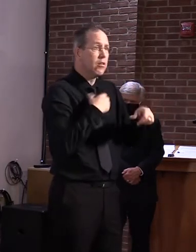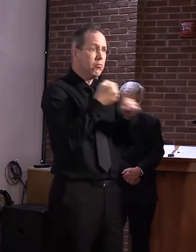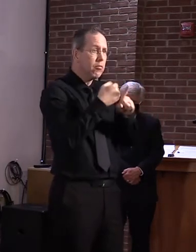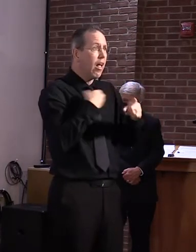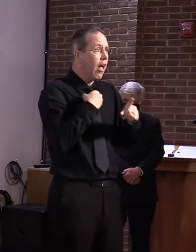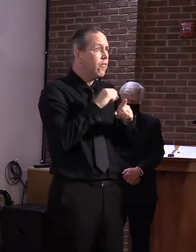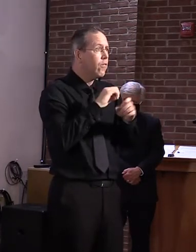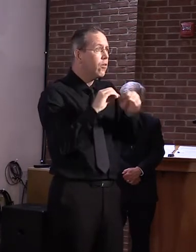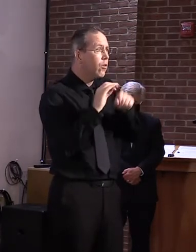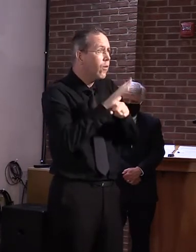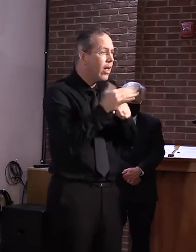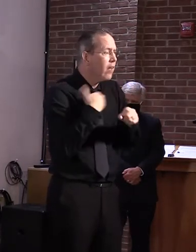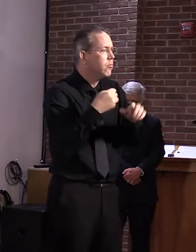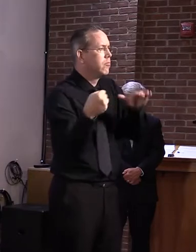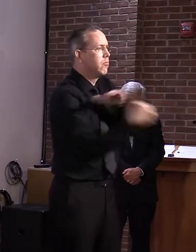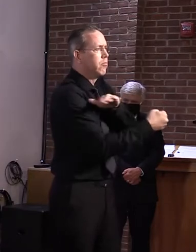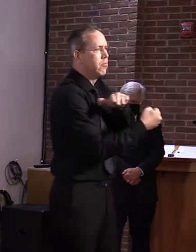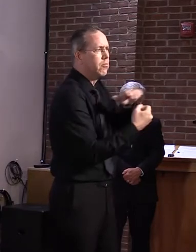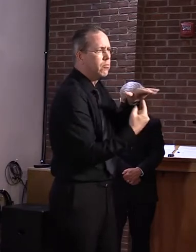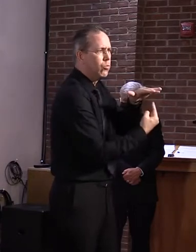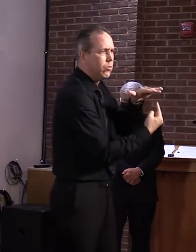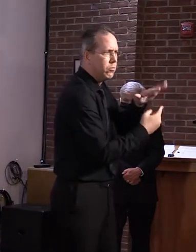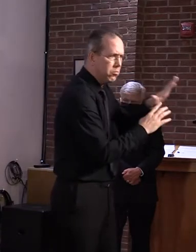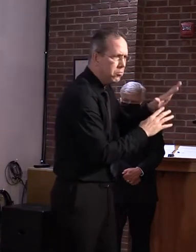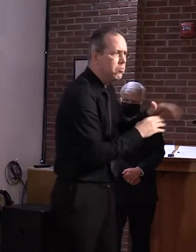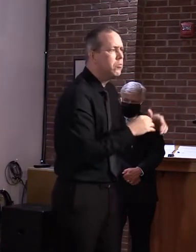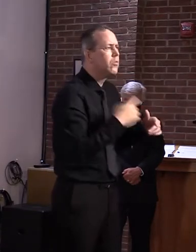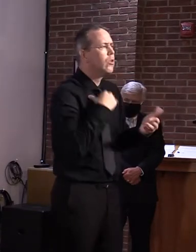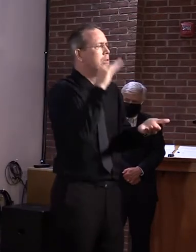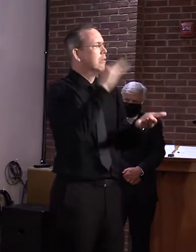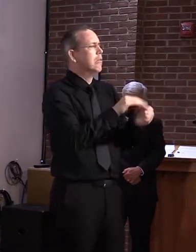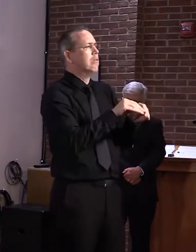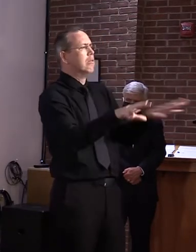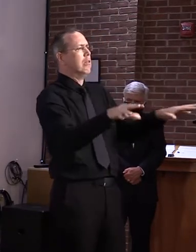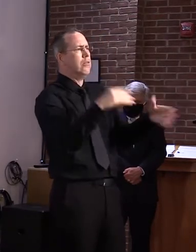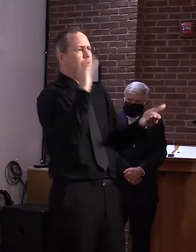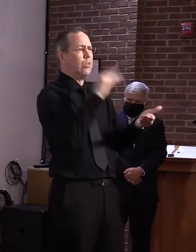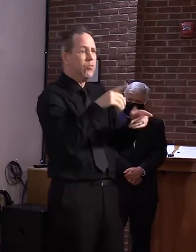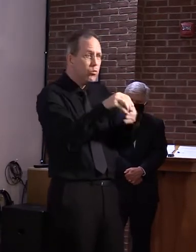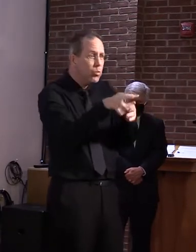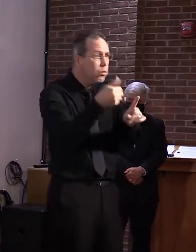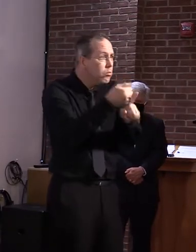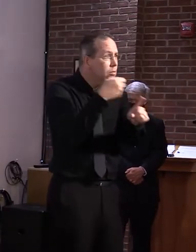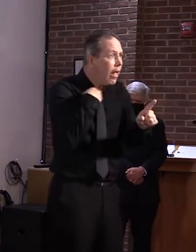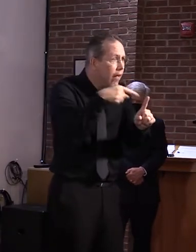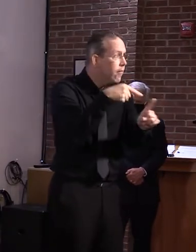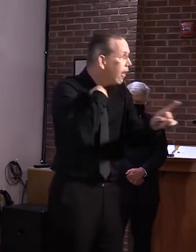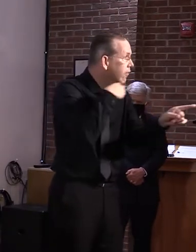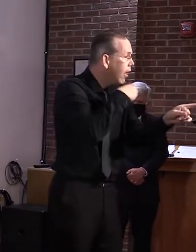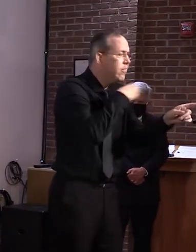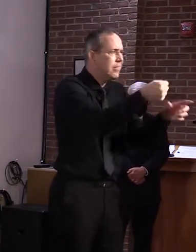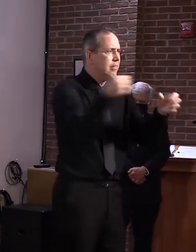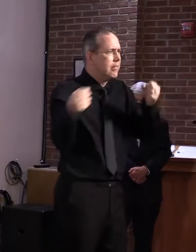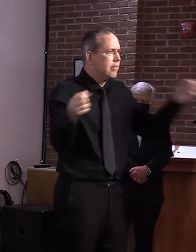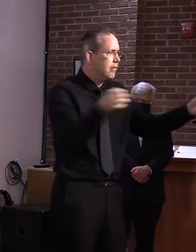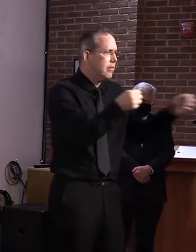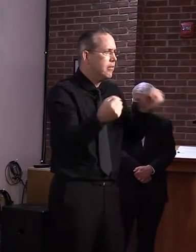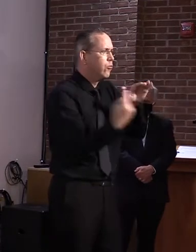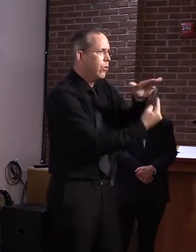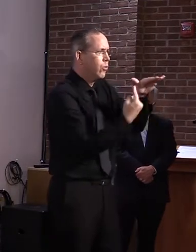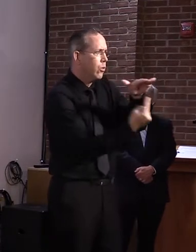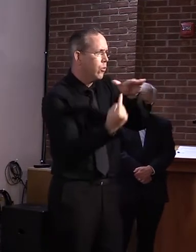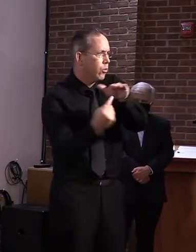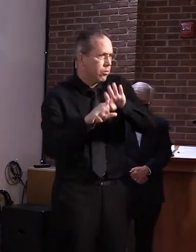the opportunity of impact to other students, faculty, and staff, and our communities. So the first one is to make sure they don't come